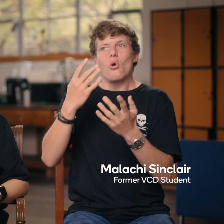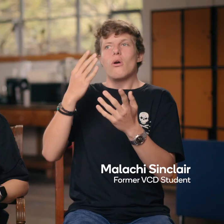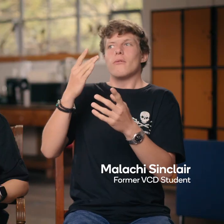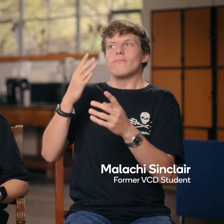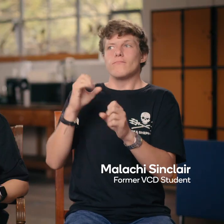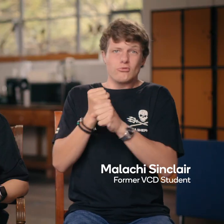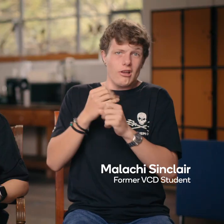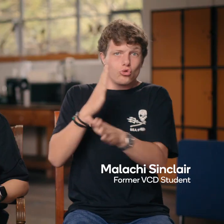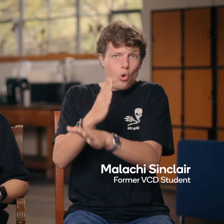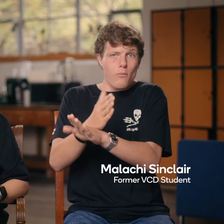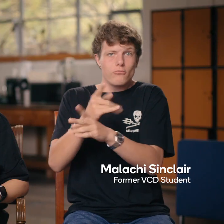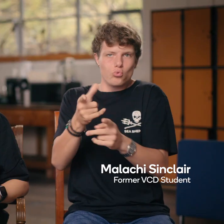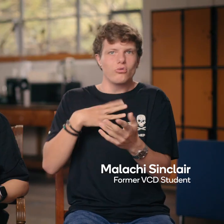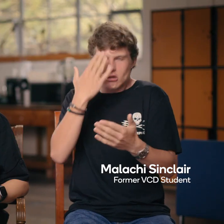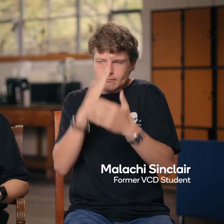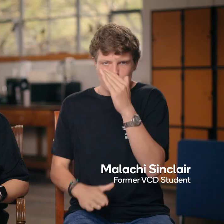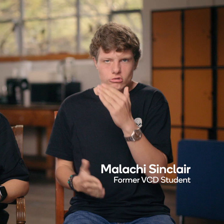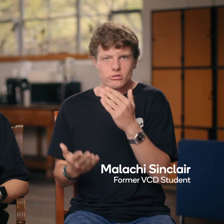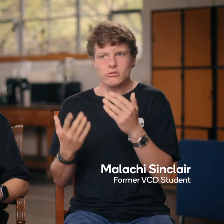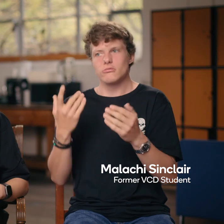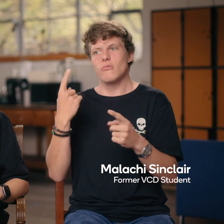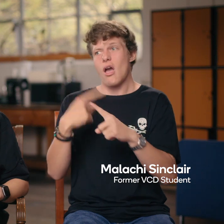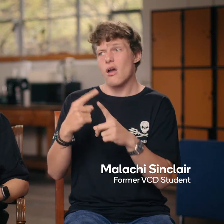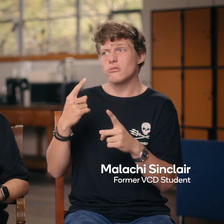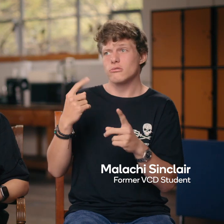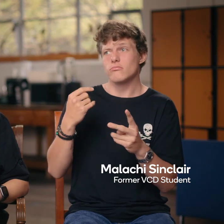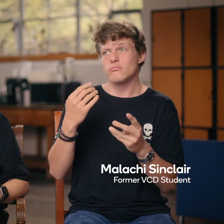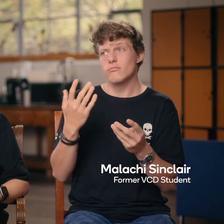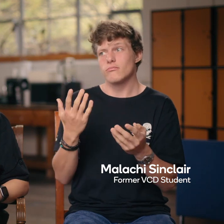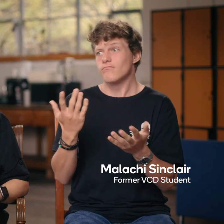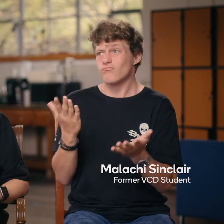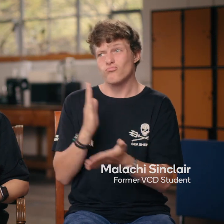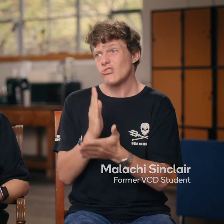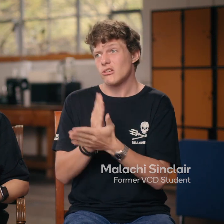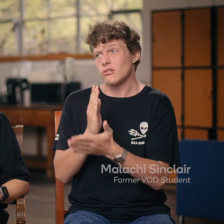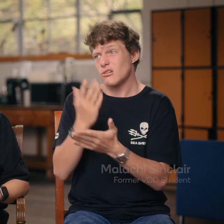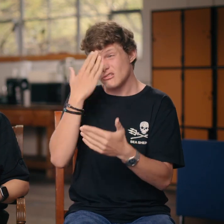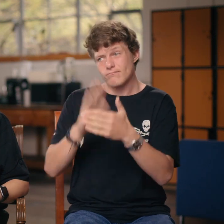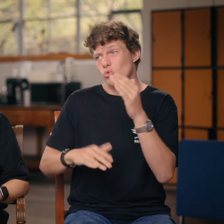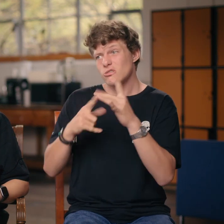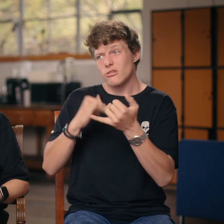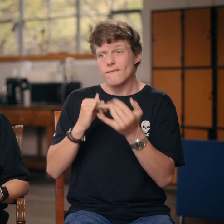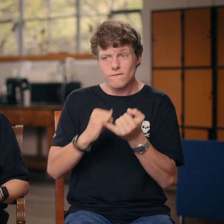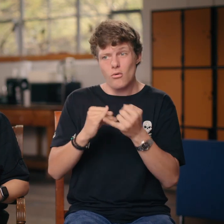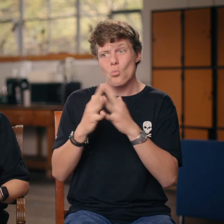So, in order to get a job, you really need experience. And really, experience of any kind is so